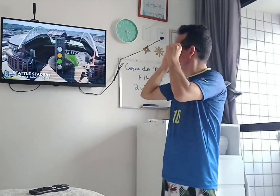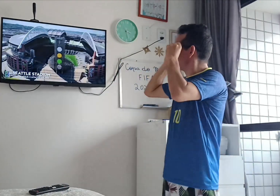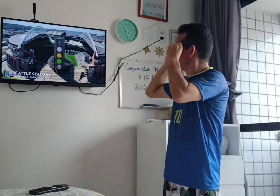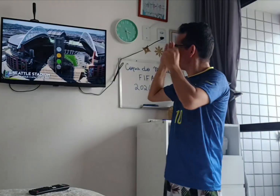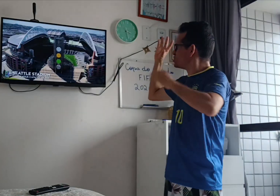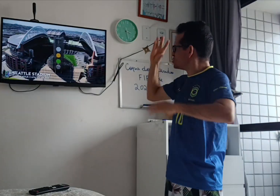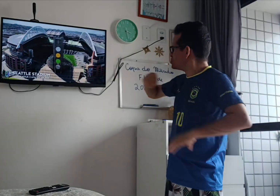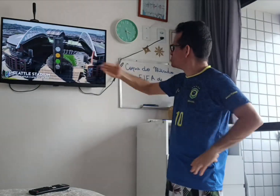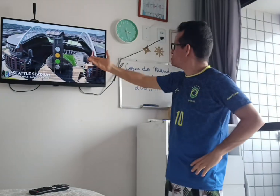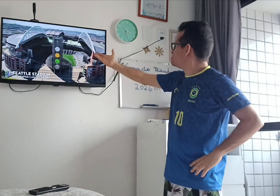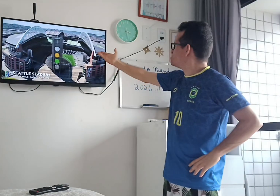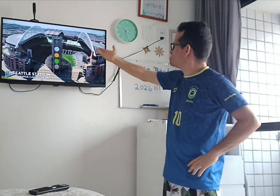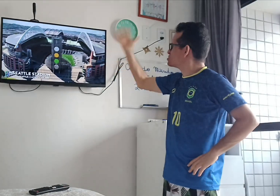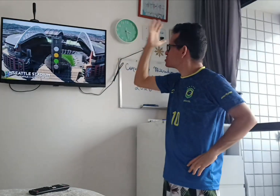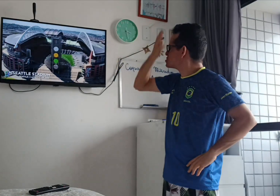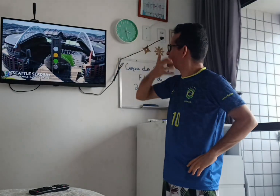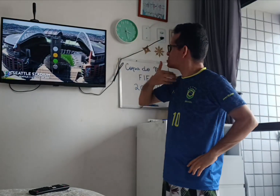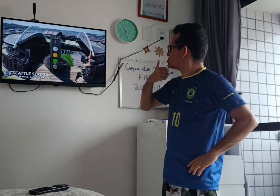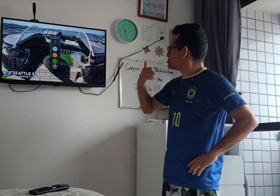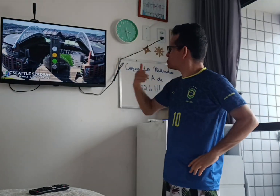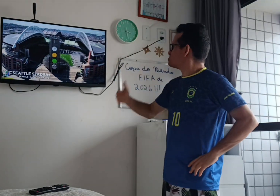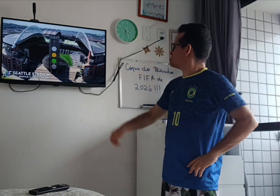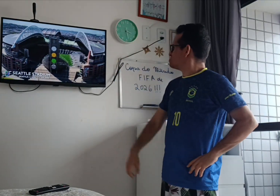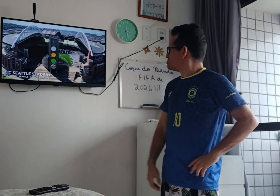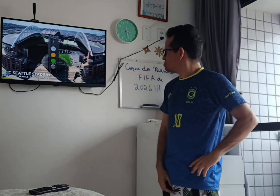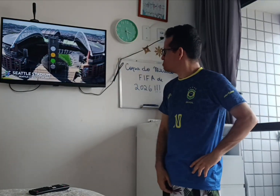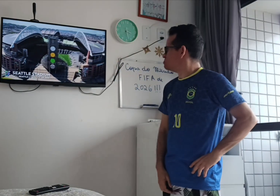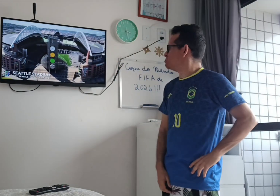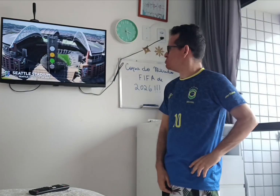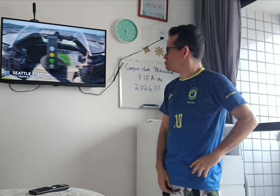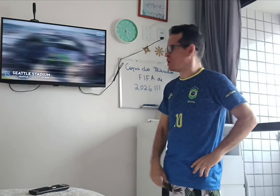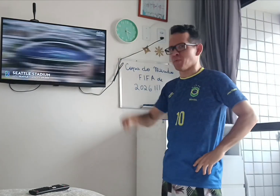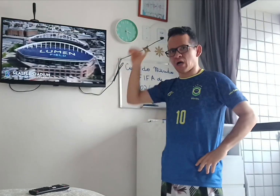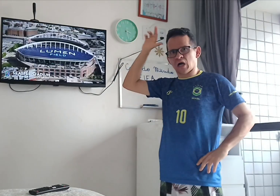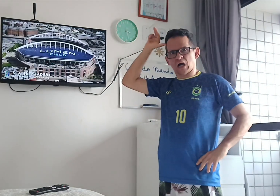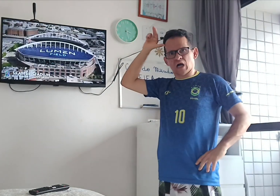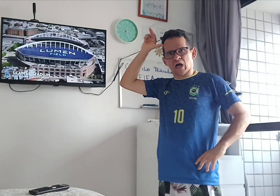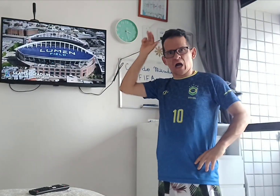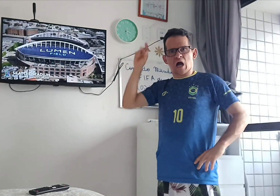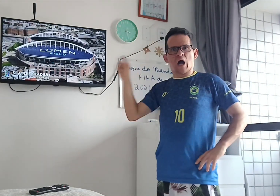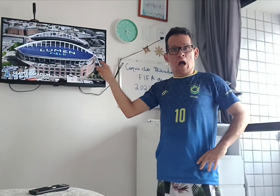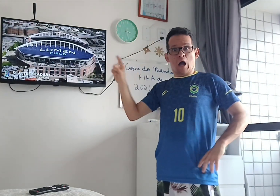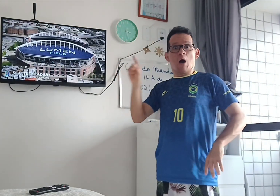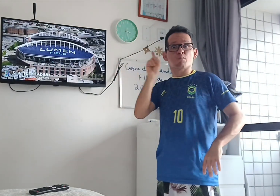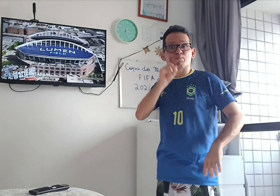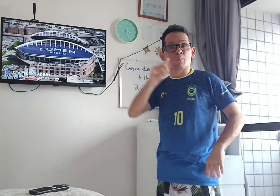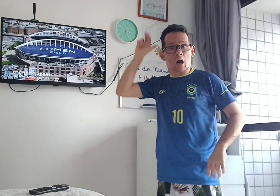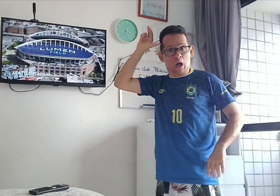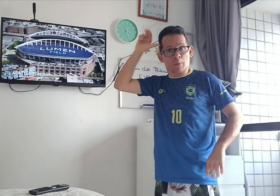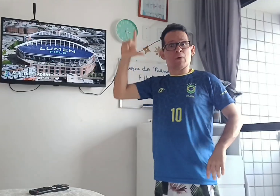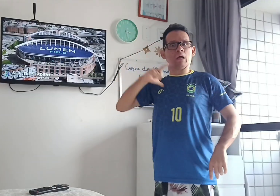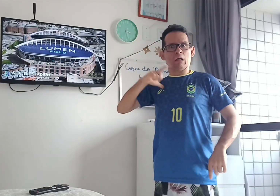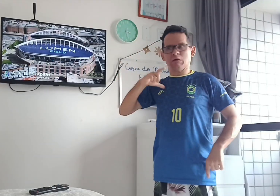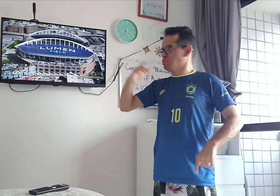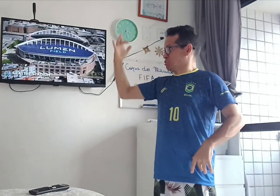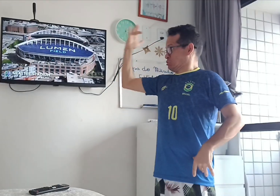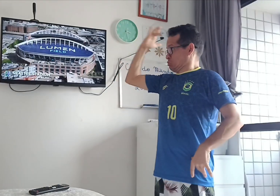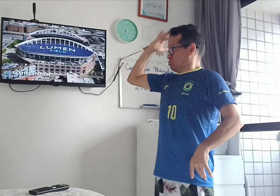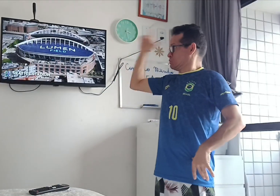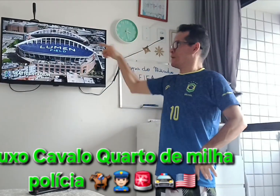upper tiers, and flexible capacity make it feel both like a downtown arena and a classic football wall when Belgium and Mohamed Salah's Egypt play their